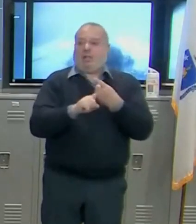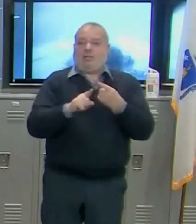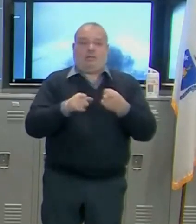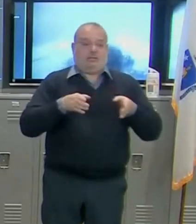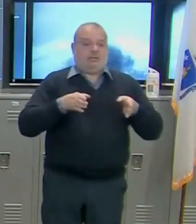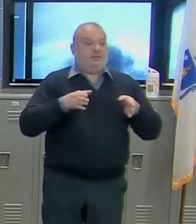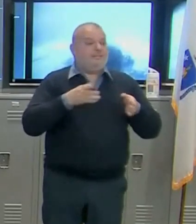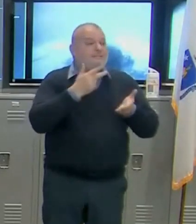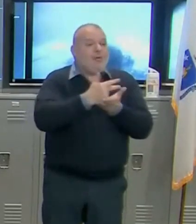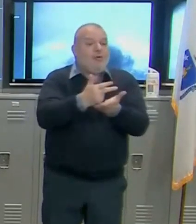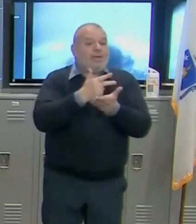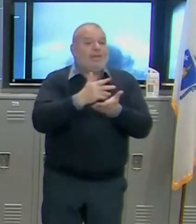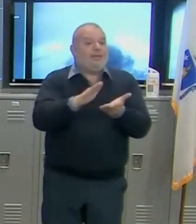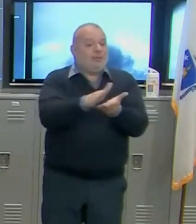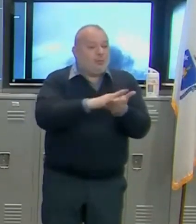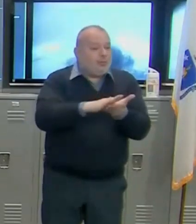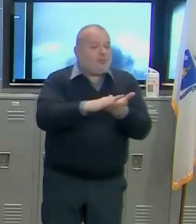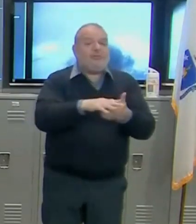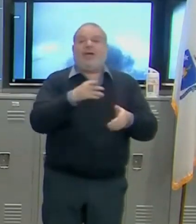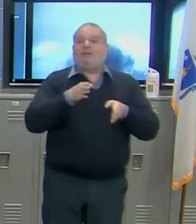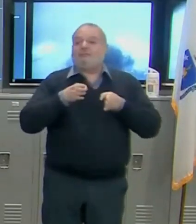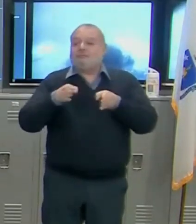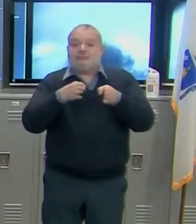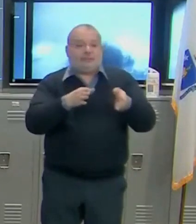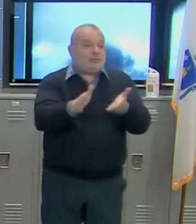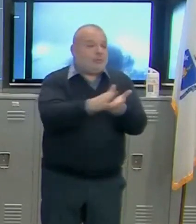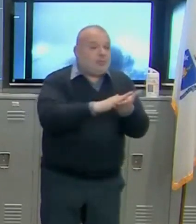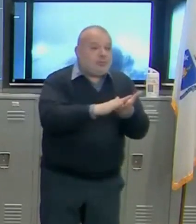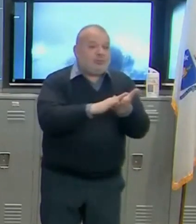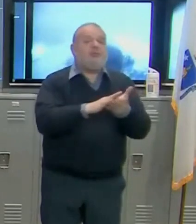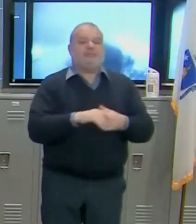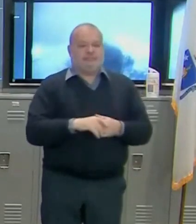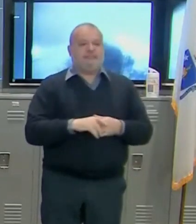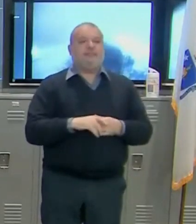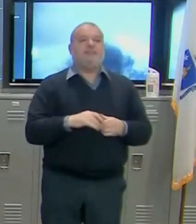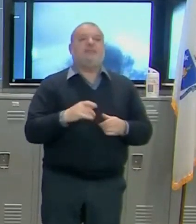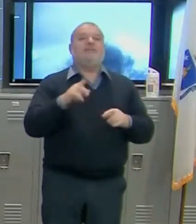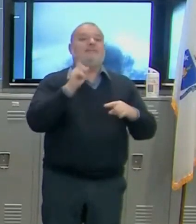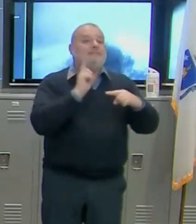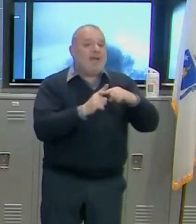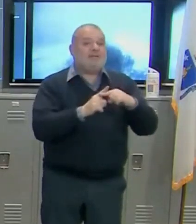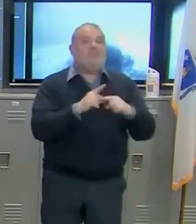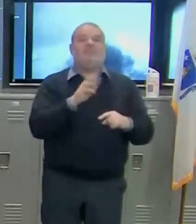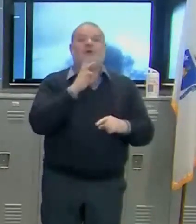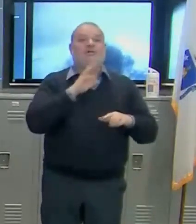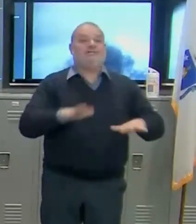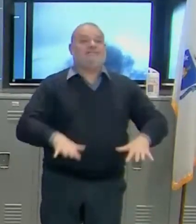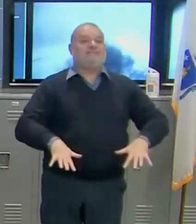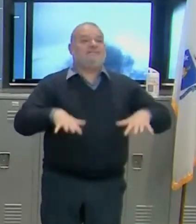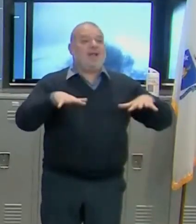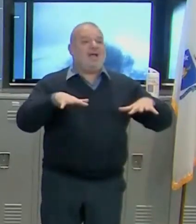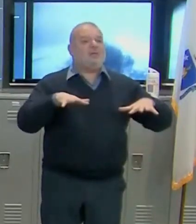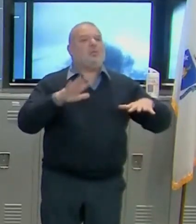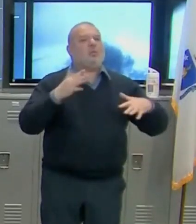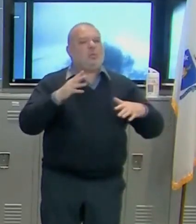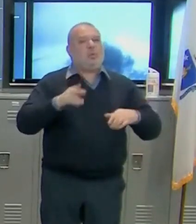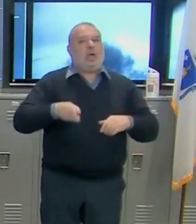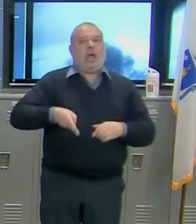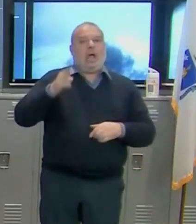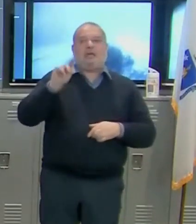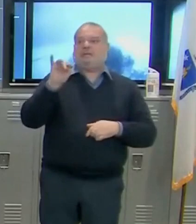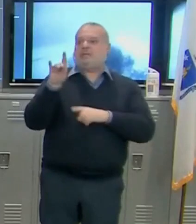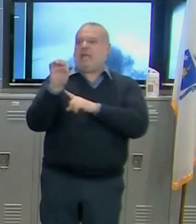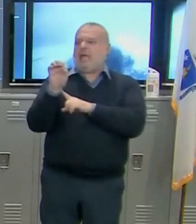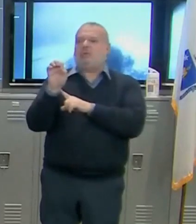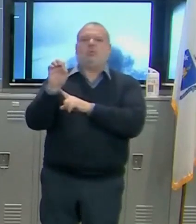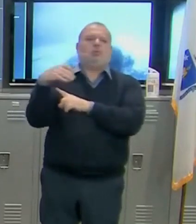our coastal parkways have experienced roadway flooding during the storm, particularly during the high tide cycles. And while our parkways do remain largely